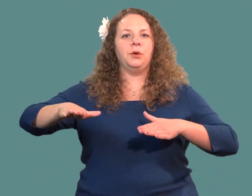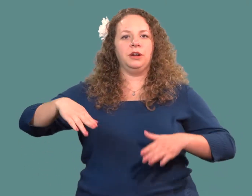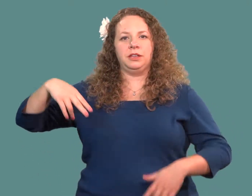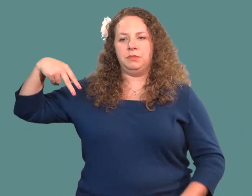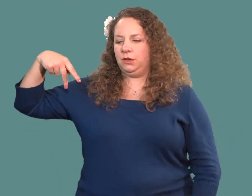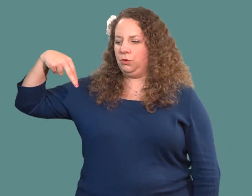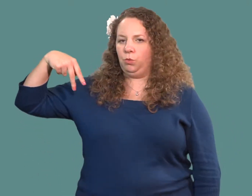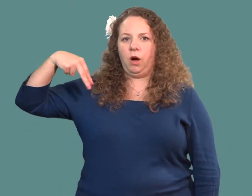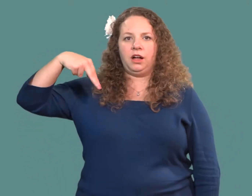or it can be walk.